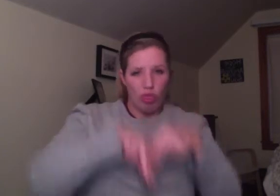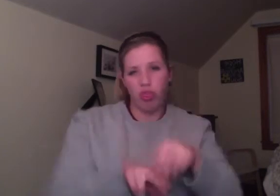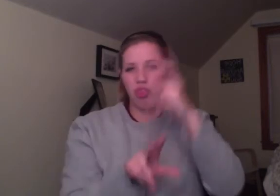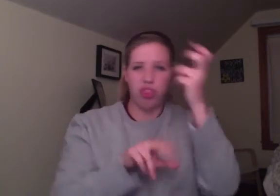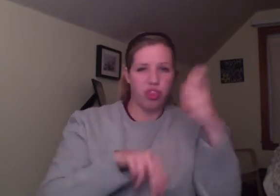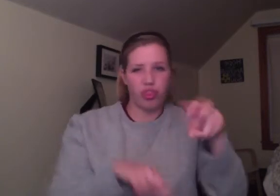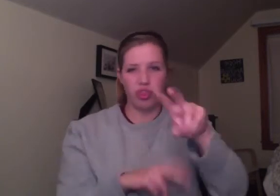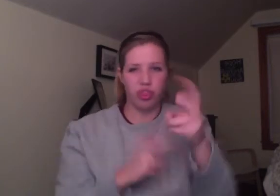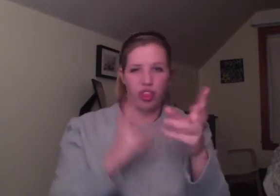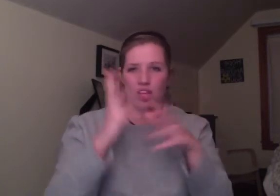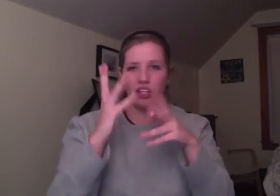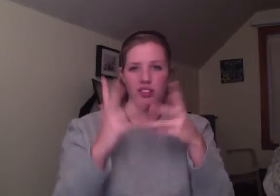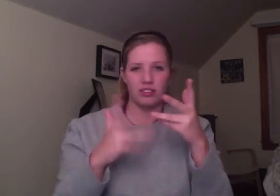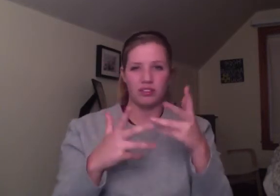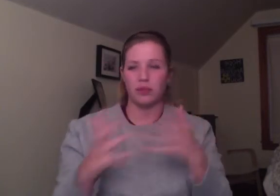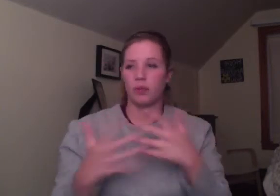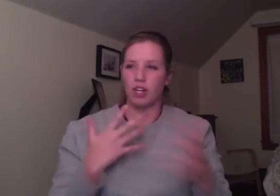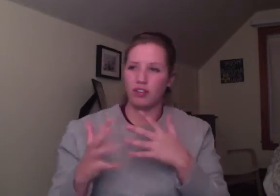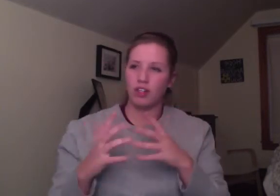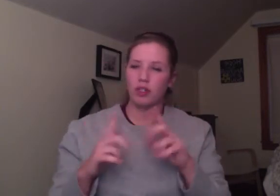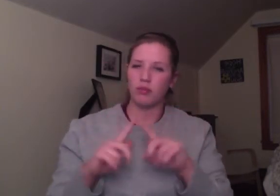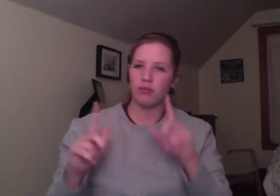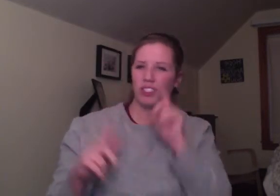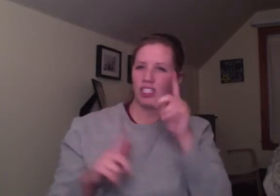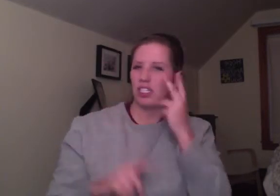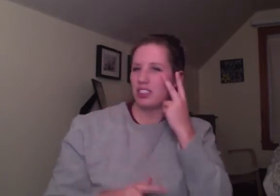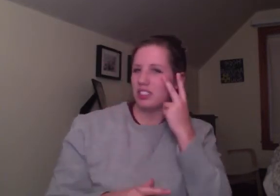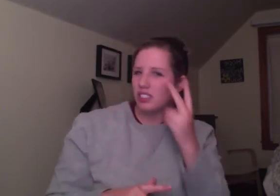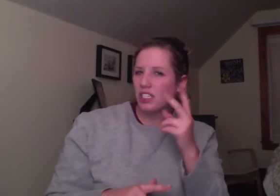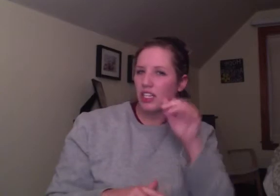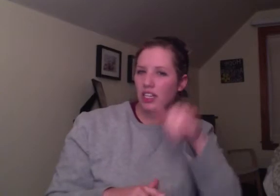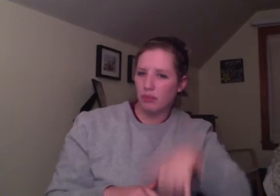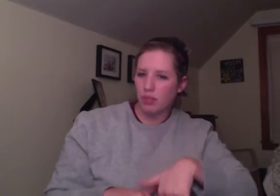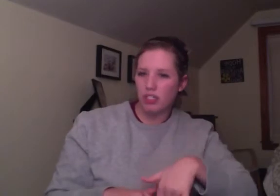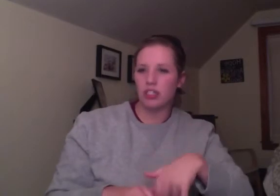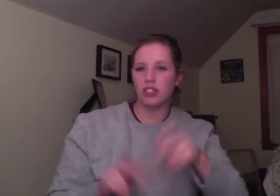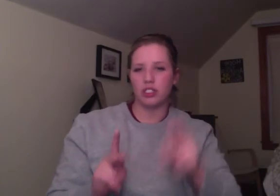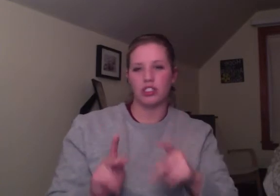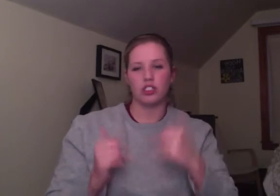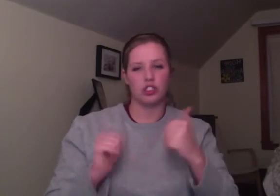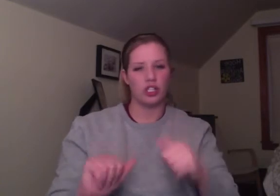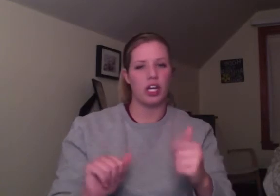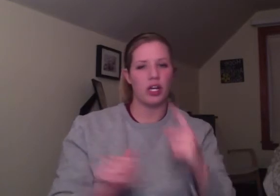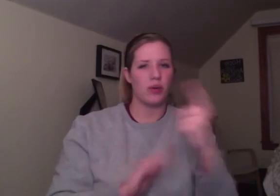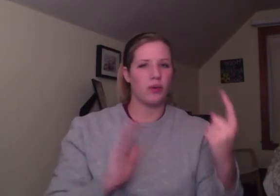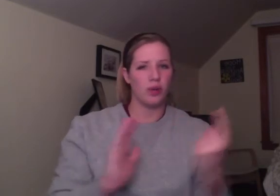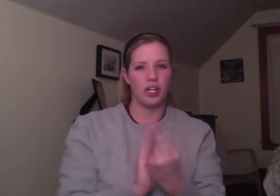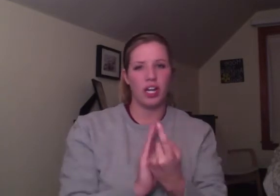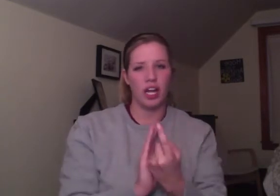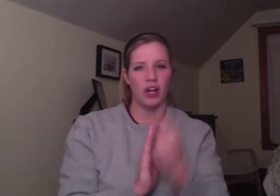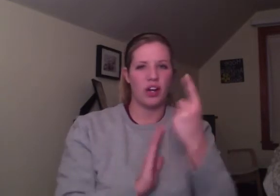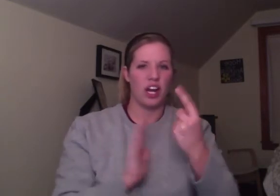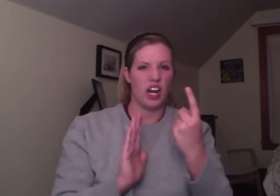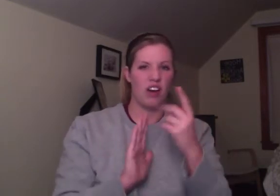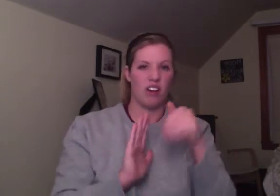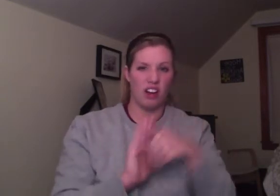really see, this guy's been trying this trick for an hour or maybe an hour and a half over and over again, and finally he lands it, and